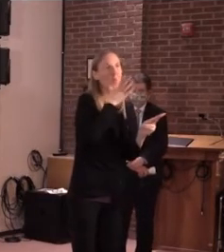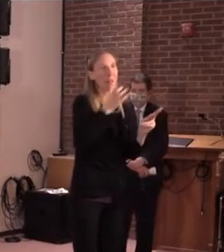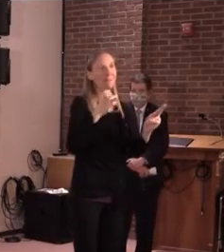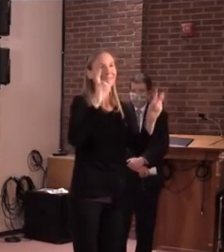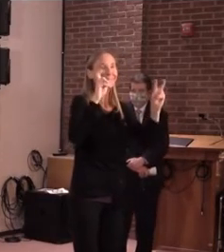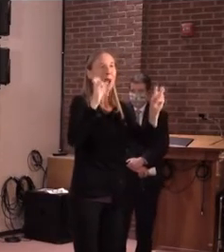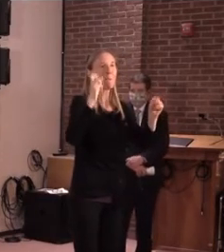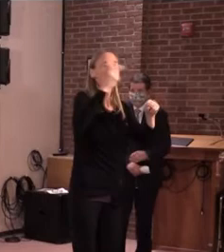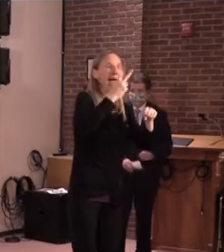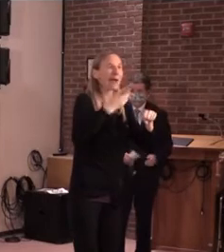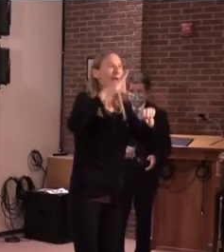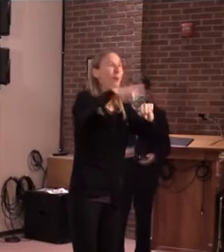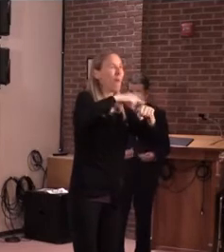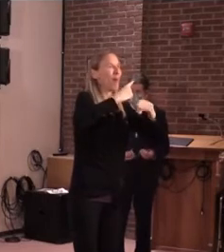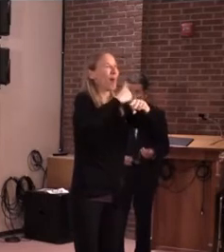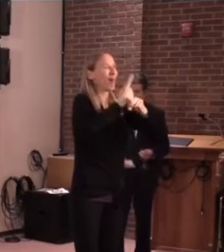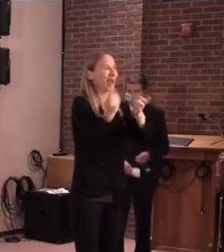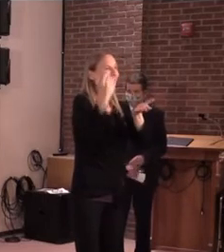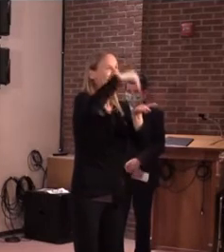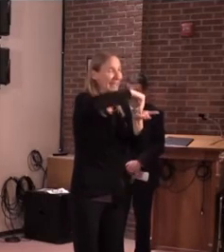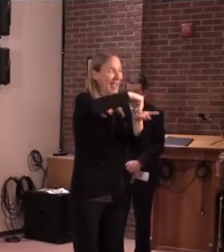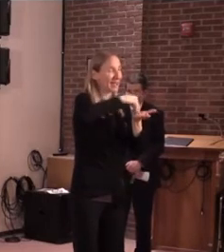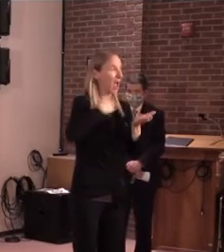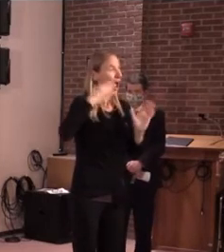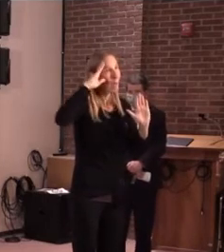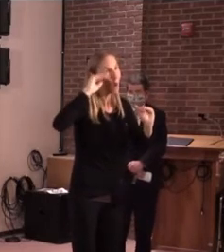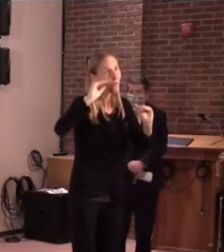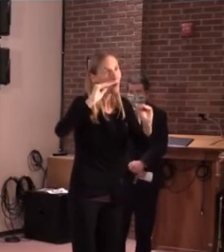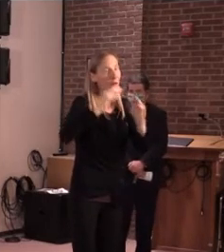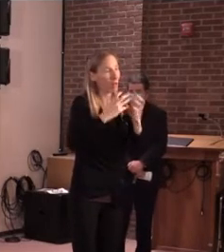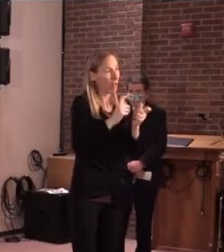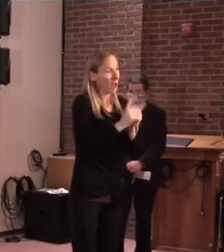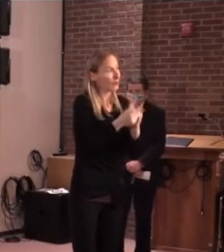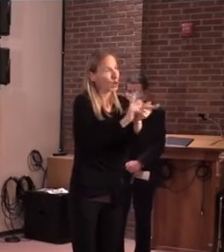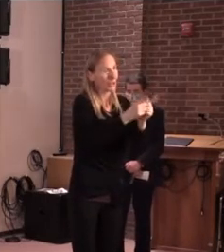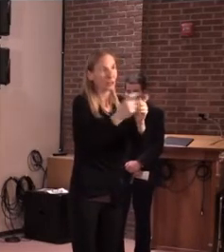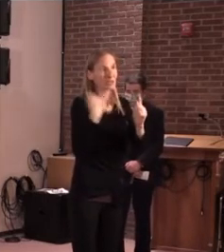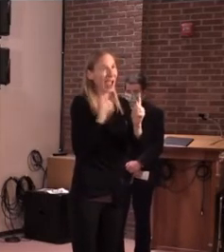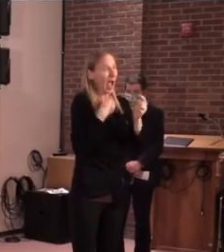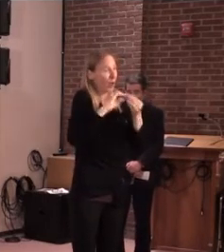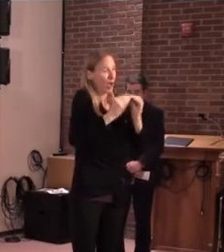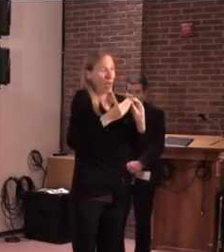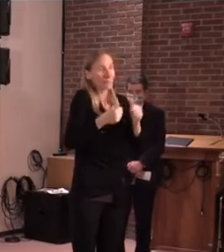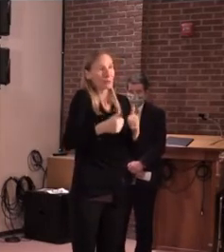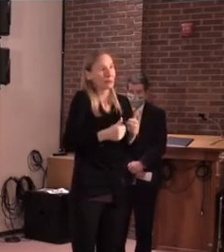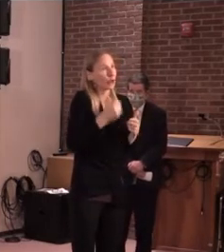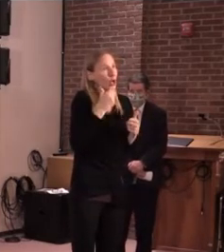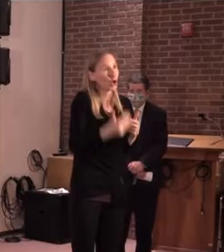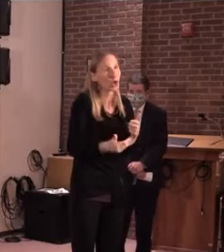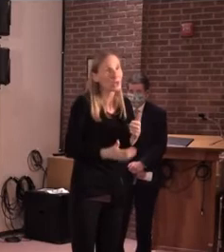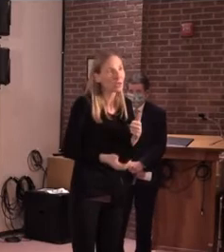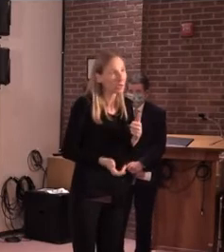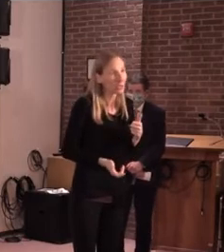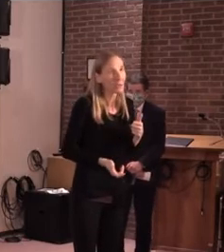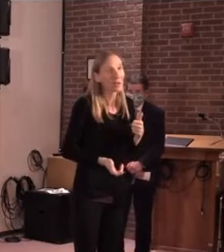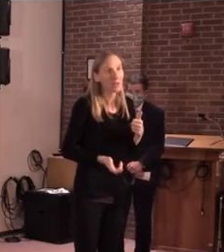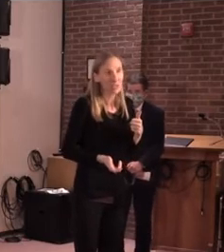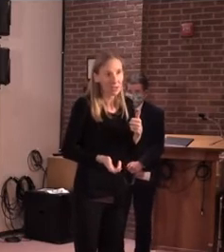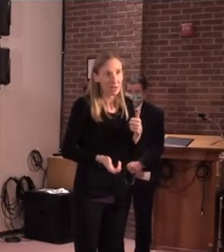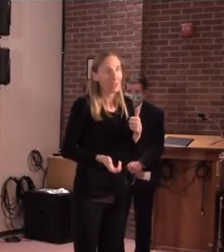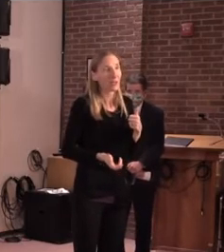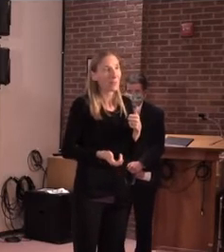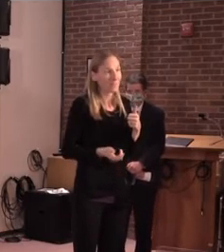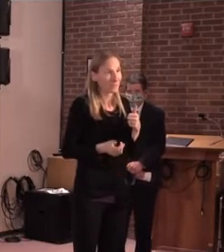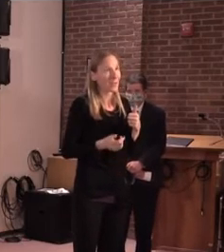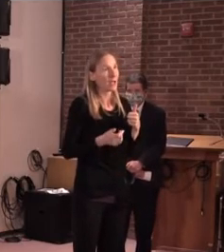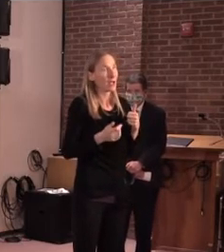have great hope. We've seen a lot of changes. Again, the numbers still are, in some respects, when you